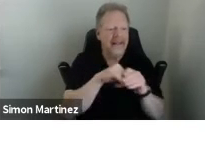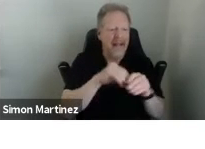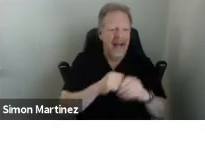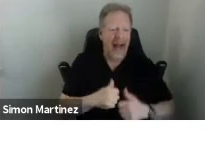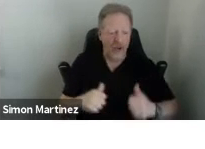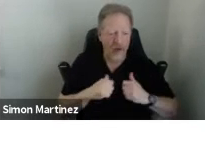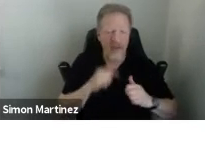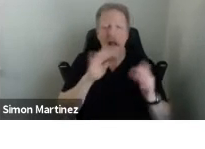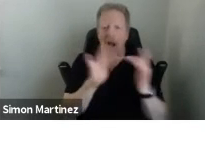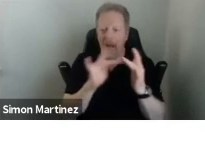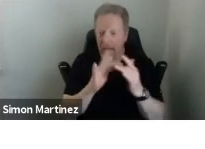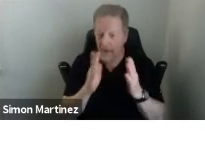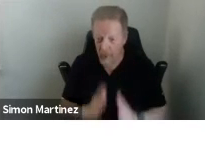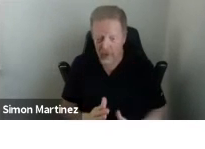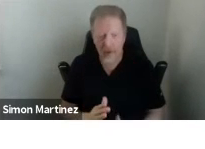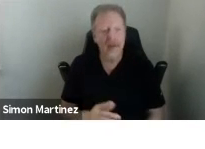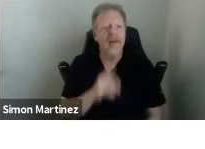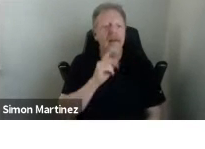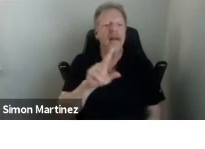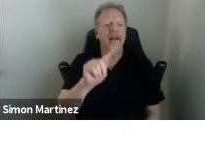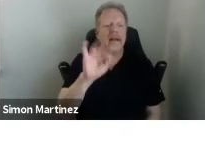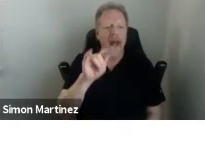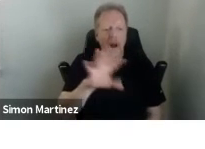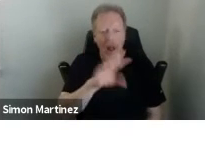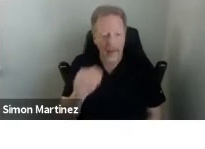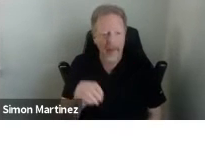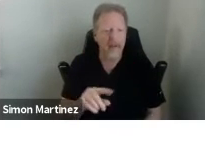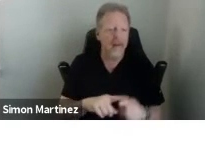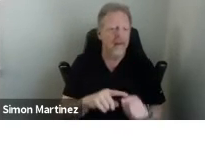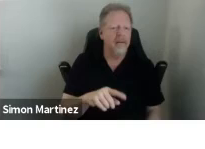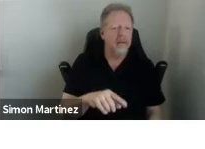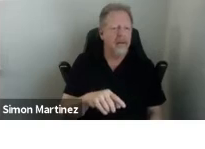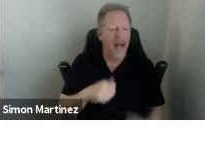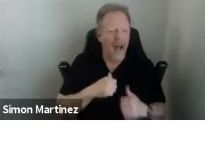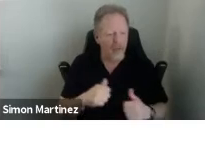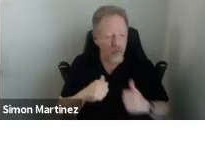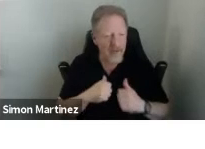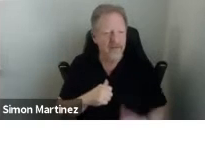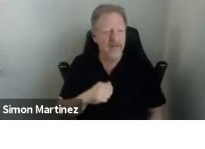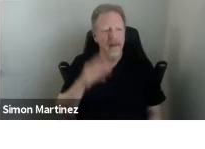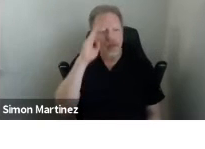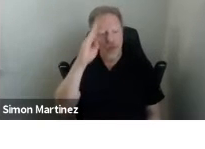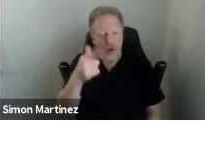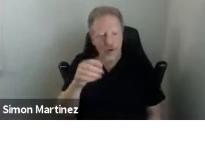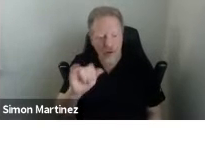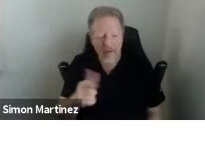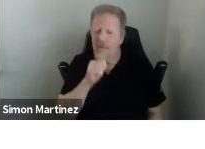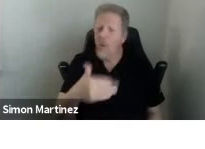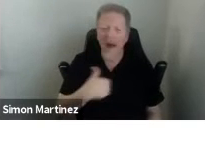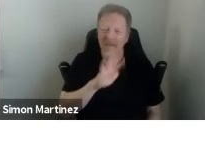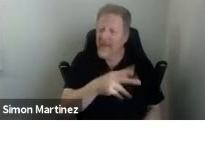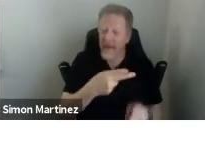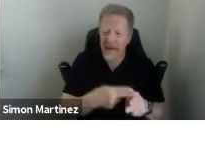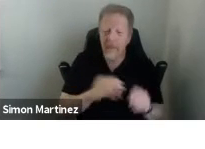the contact person, the title, company address, and the greeting. So if you don't have their name,